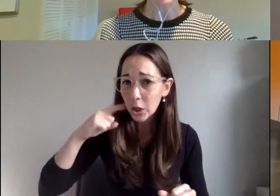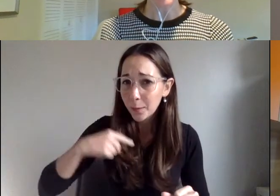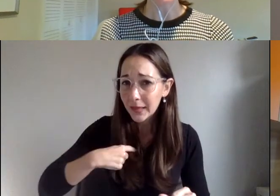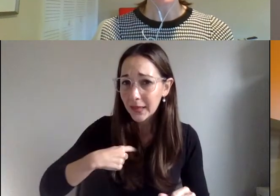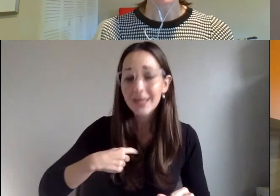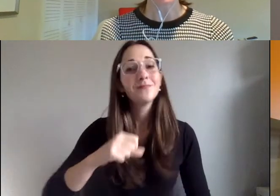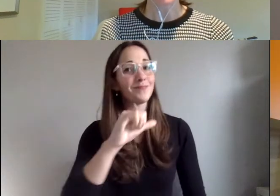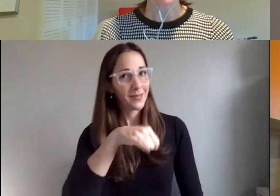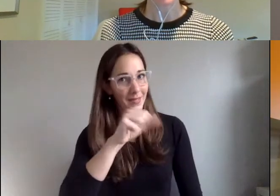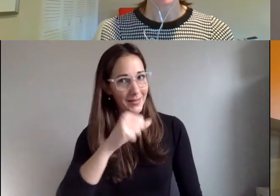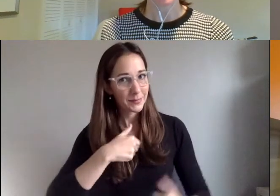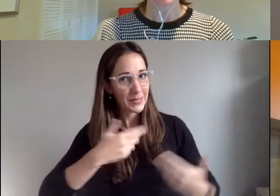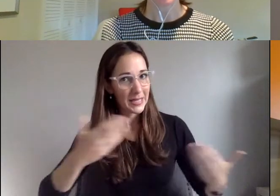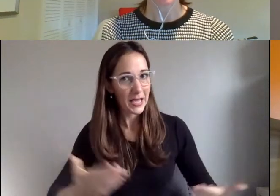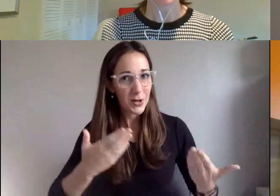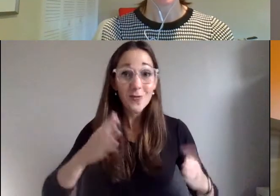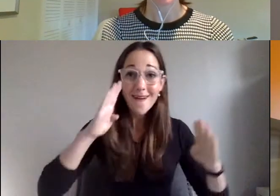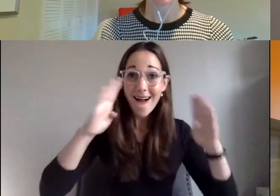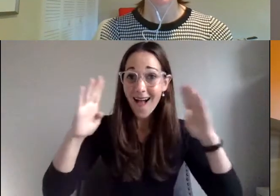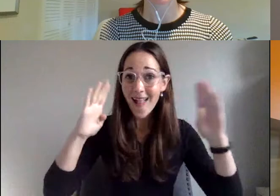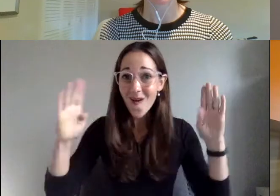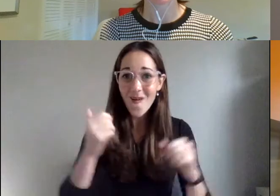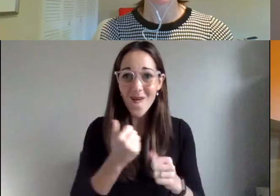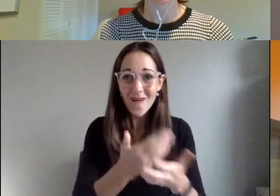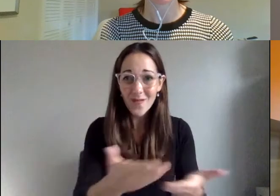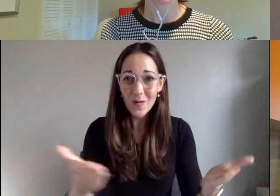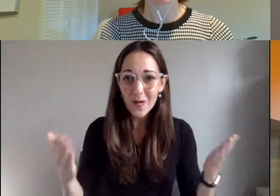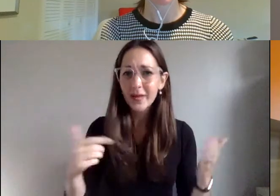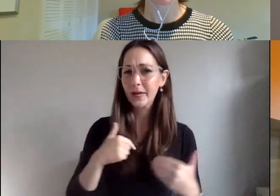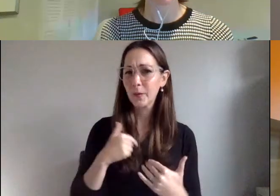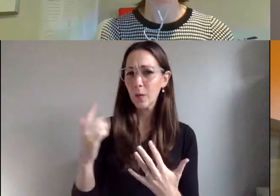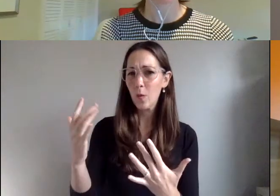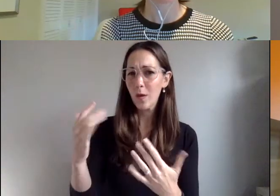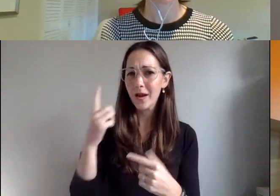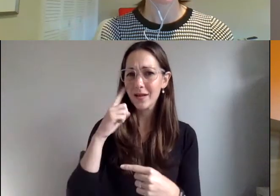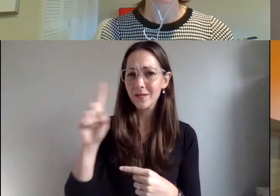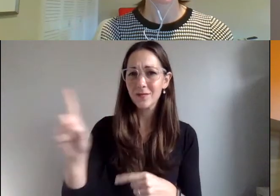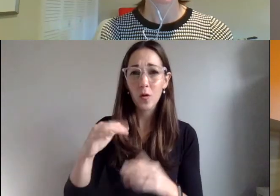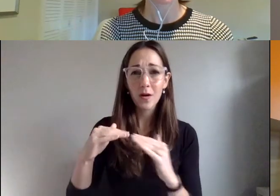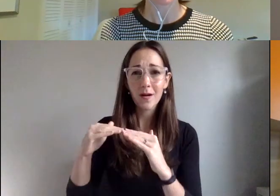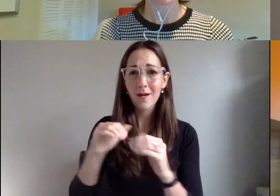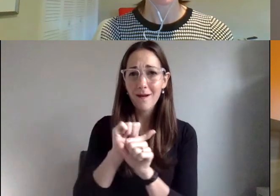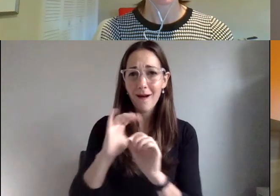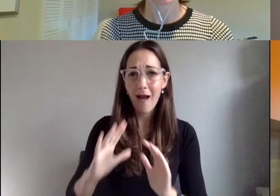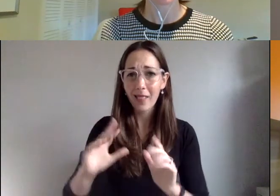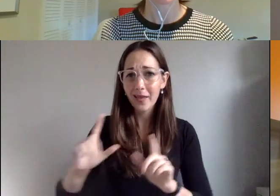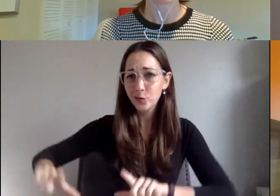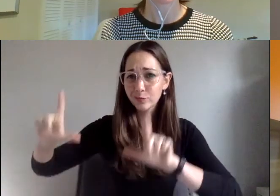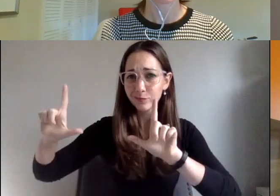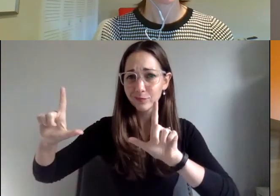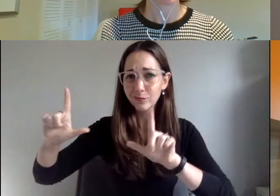here. Hello, everyone. I'm waiting for my colleague Alisa, if she can share the screen of the